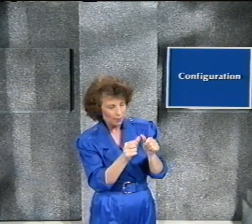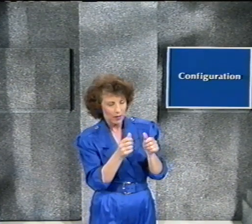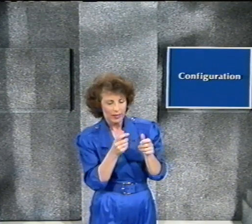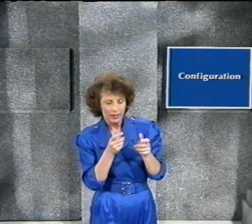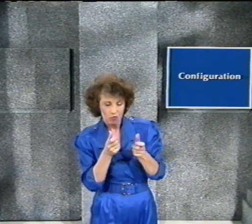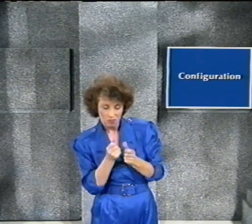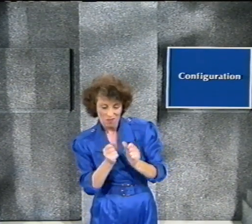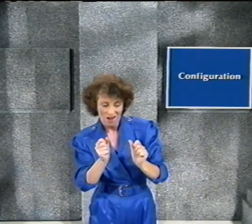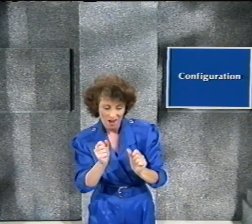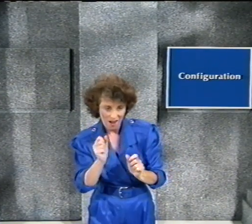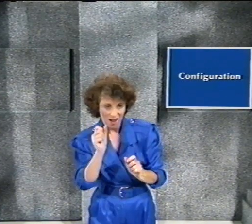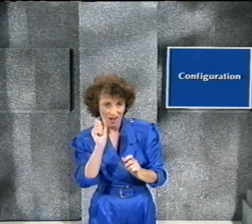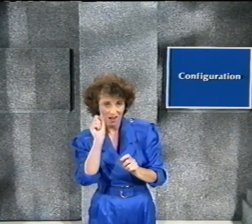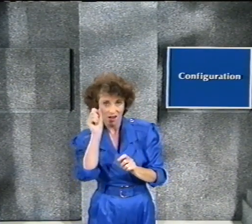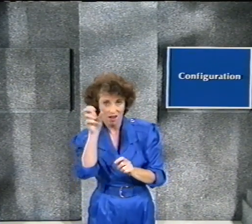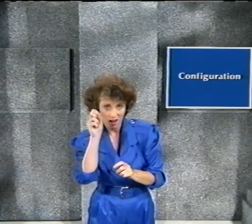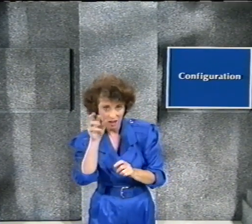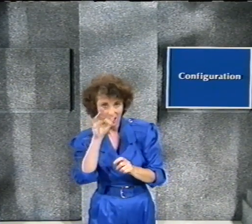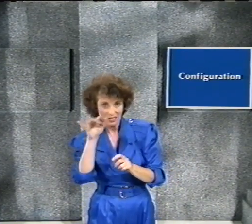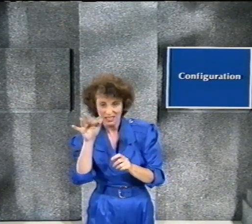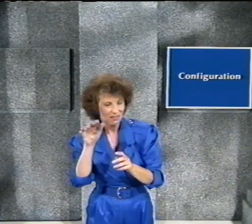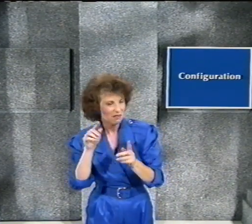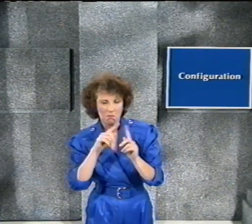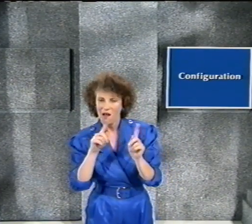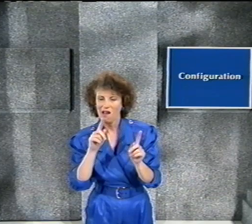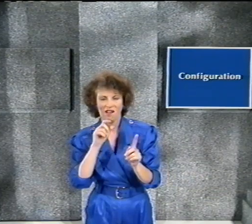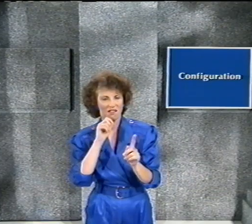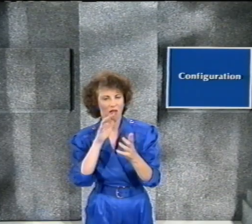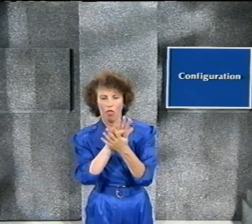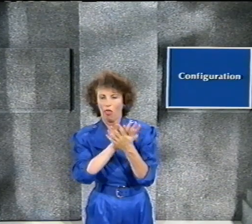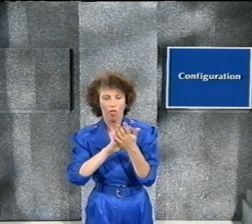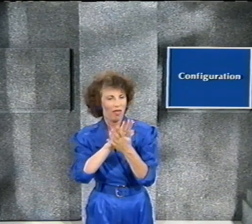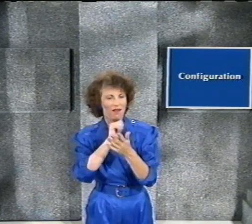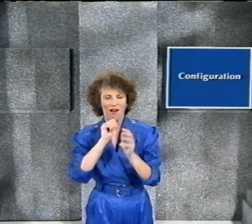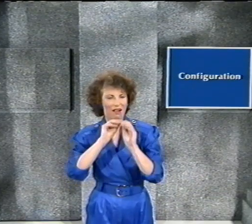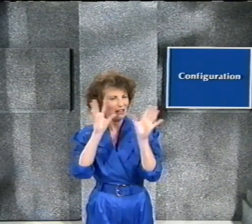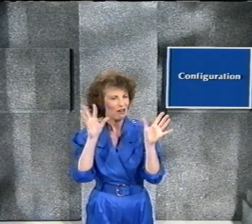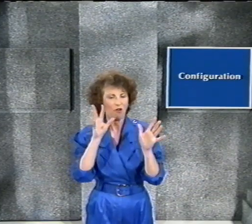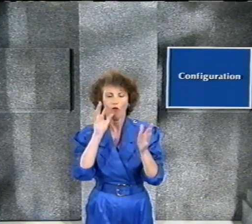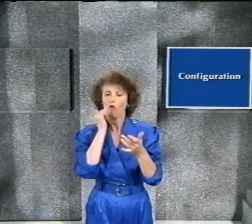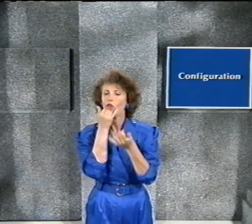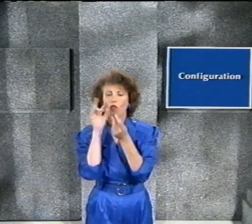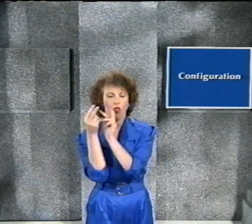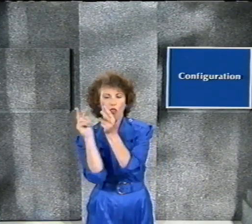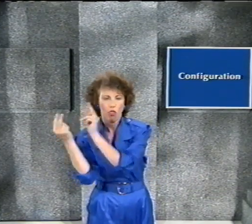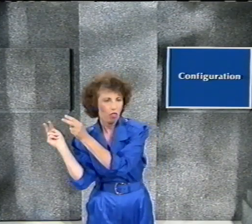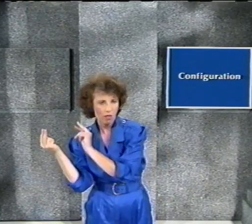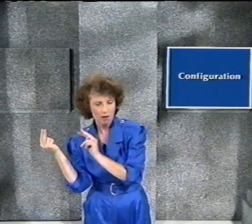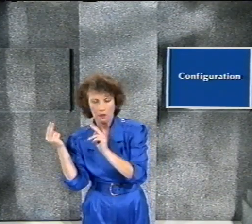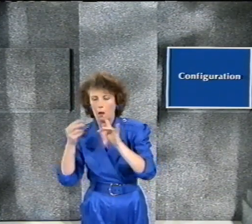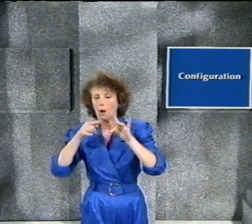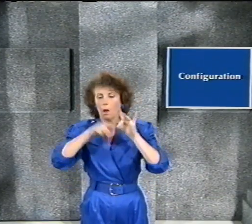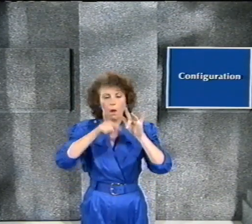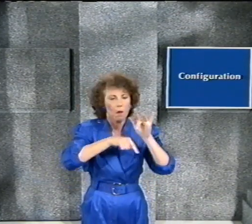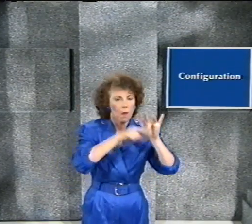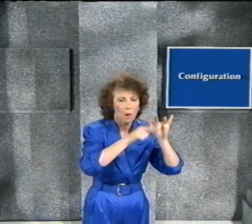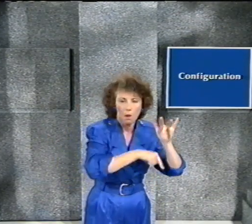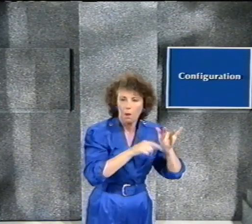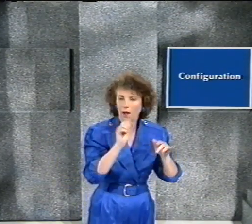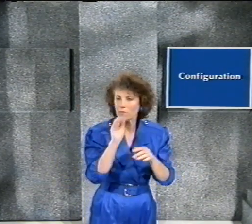words as shapes in the beginning. Then, attempting to fingerspell, they omit letters and don't follow the correct patterns